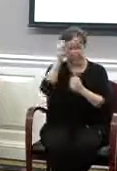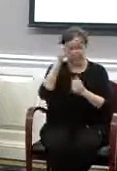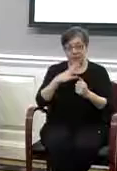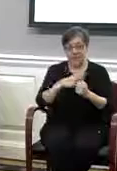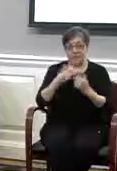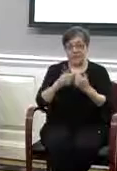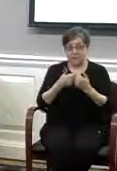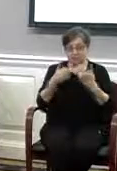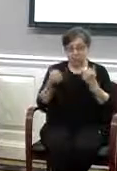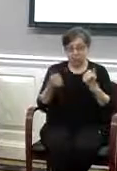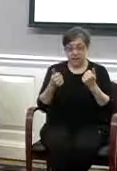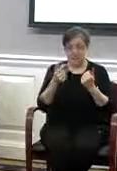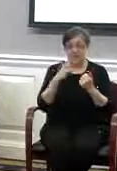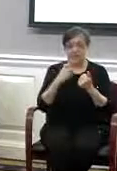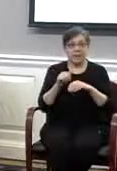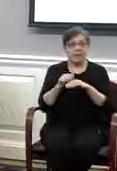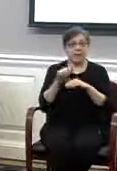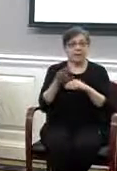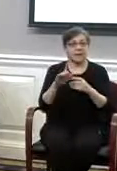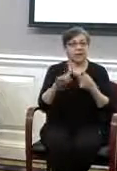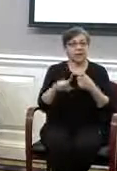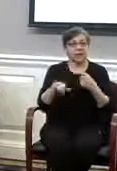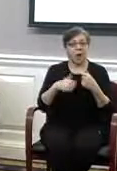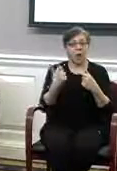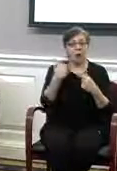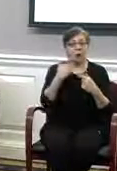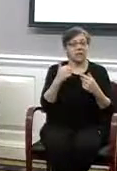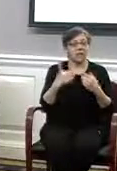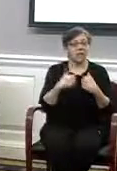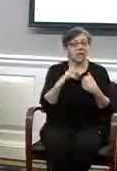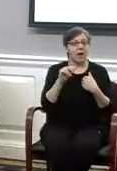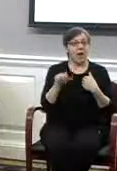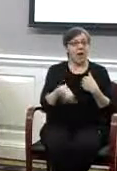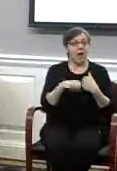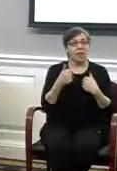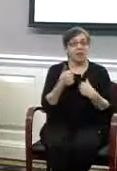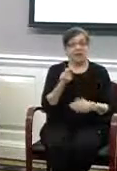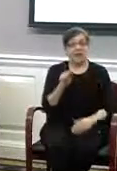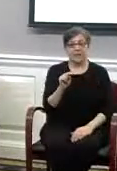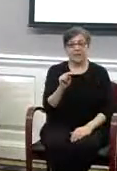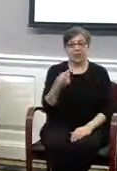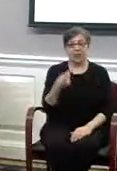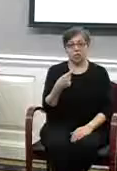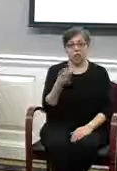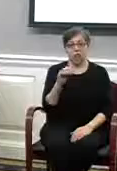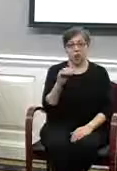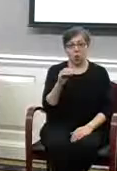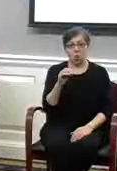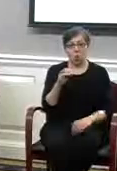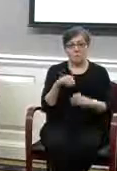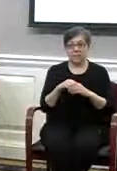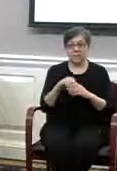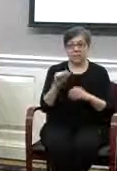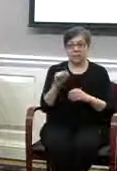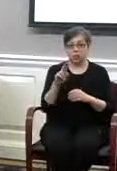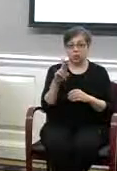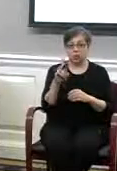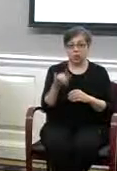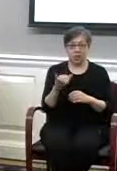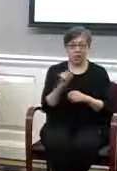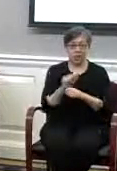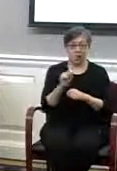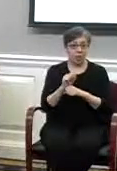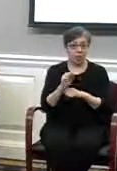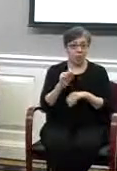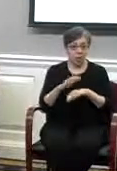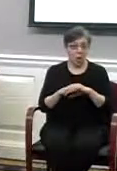refer other organizations to do that, because there are other NGOs in Turkey working on issues of gender and equality and